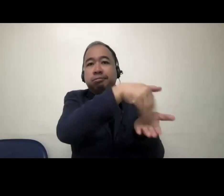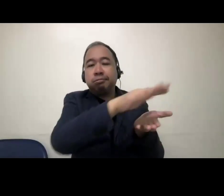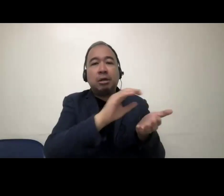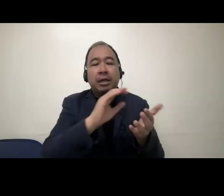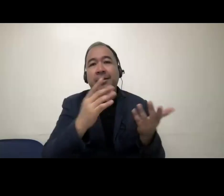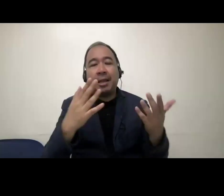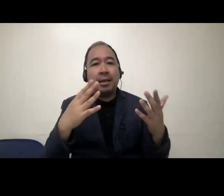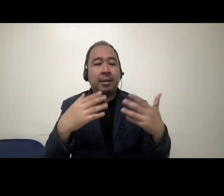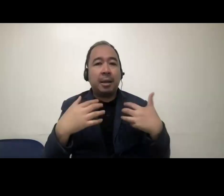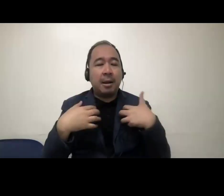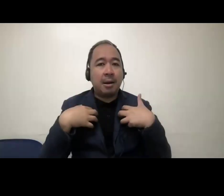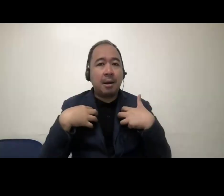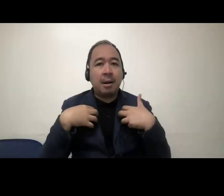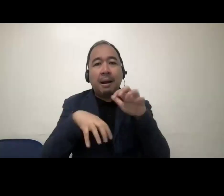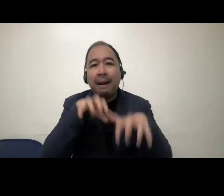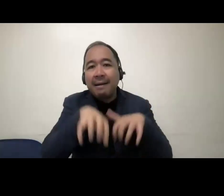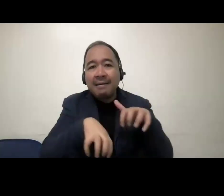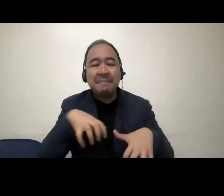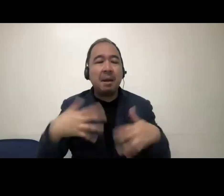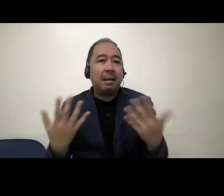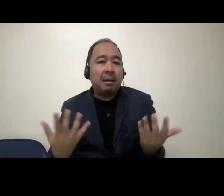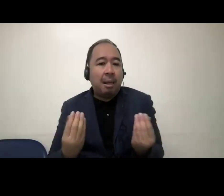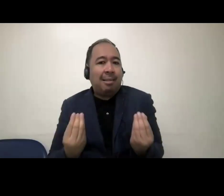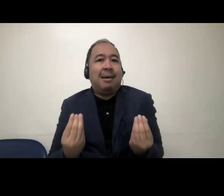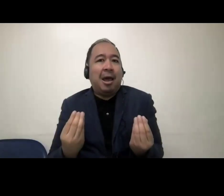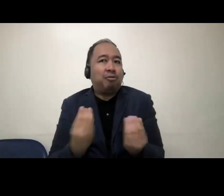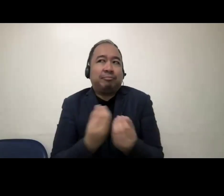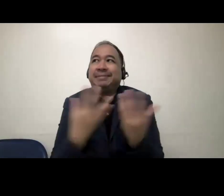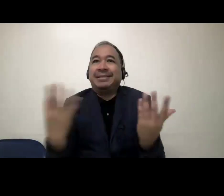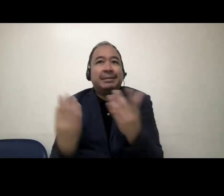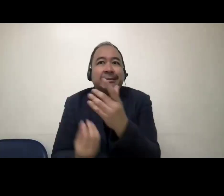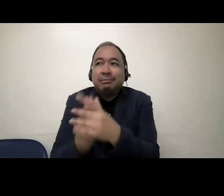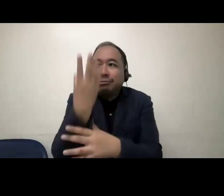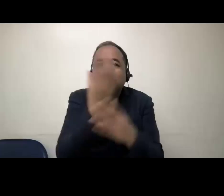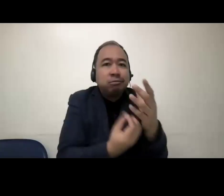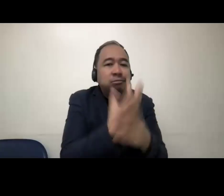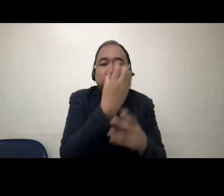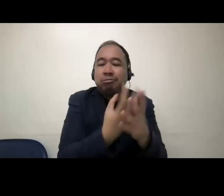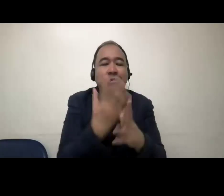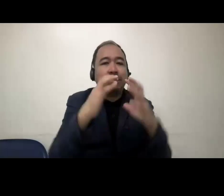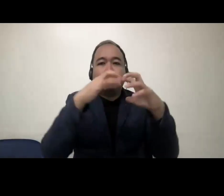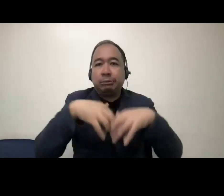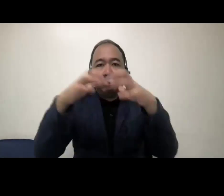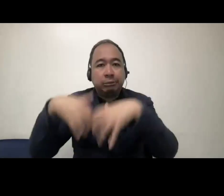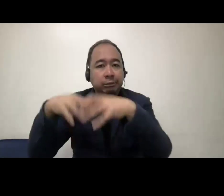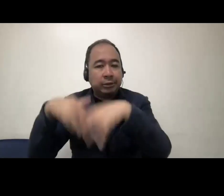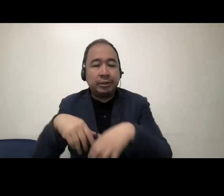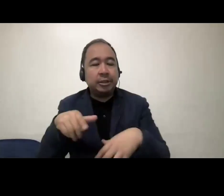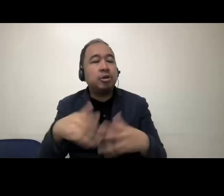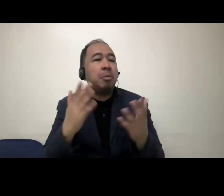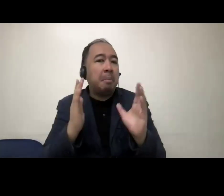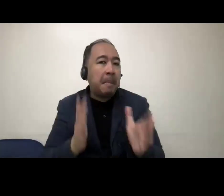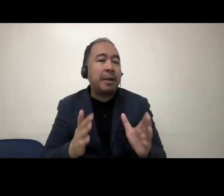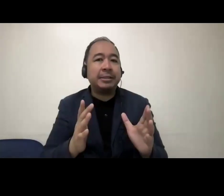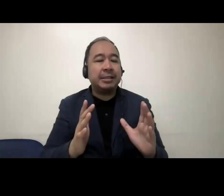fauna from the region. The rules that are there for environmental protection or biodiversity protection are